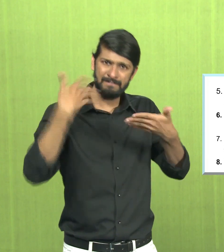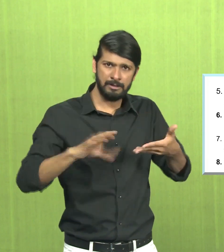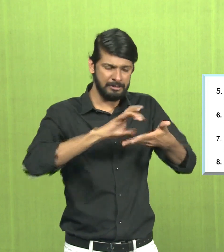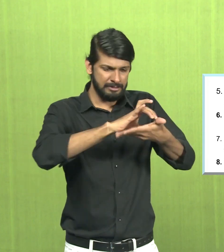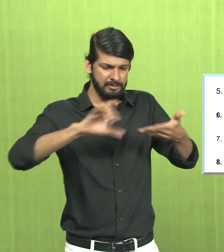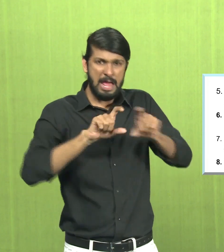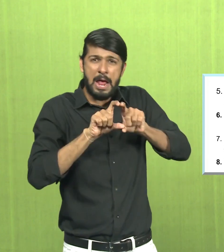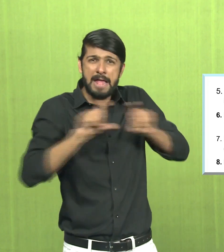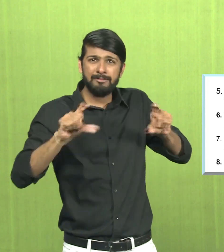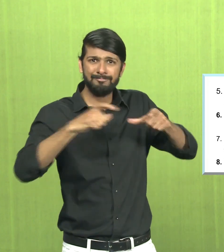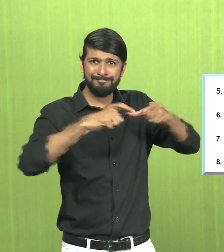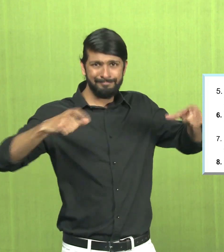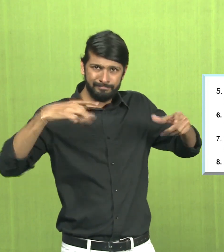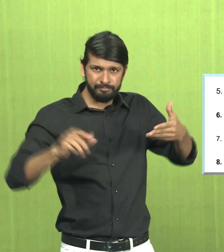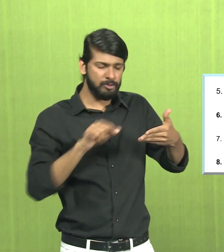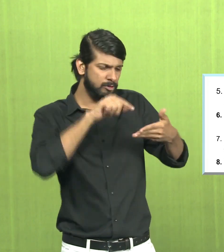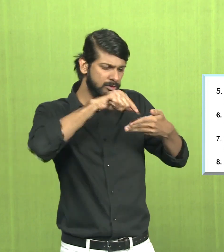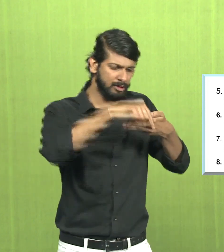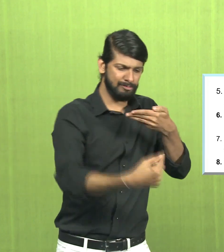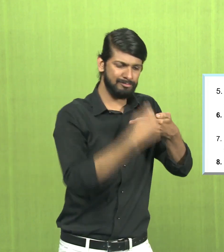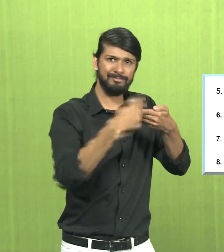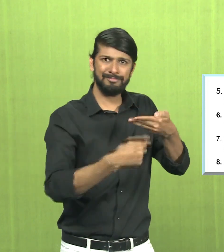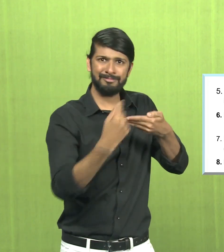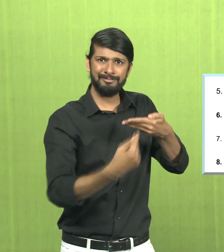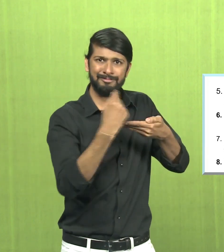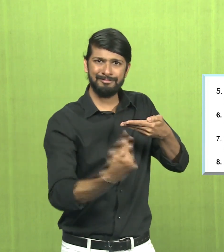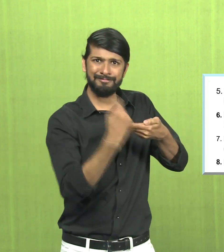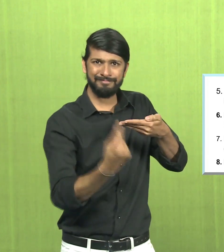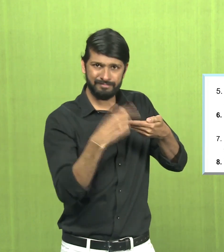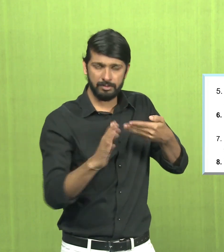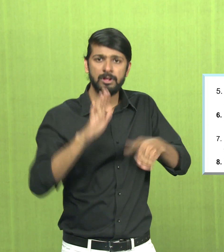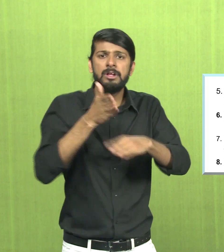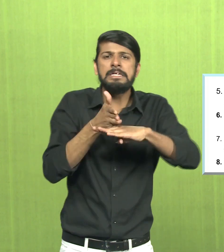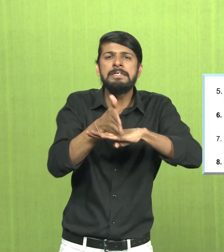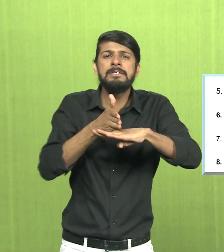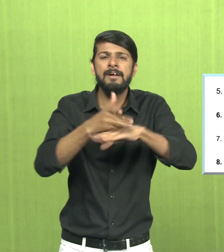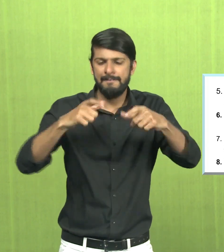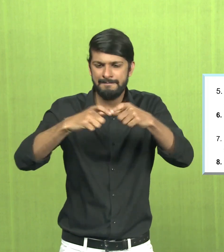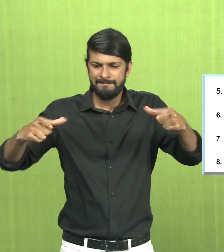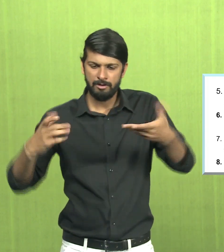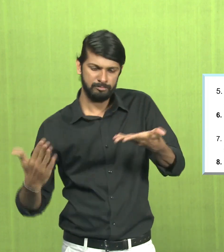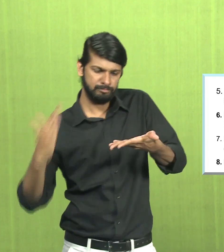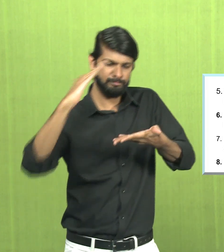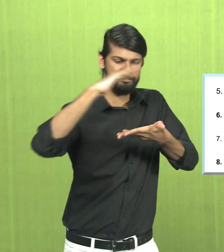after the preparation you would thread it and then bind it by wooden covers.